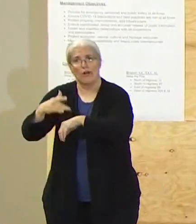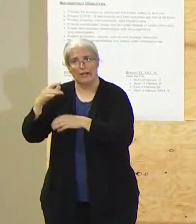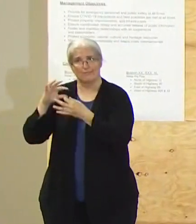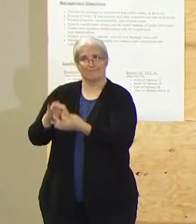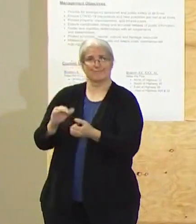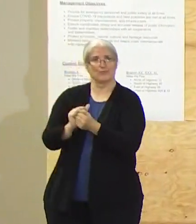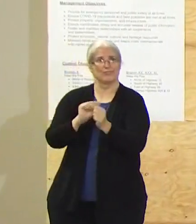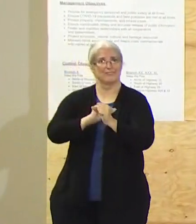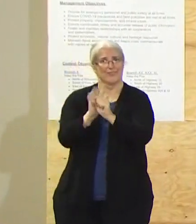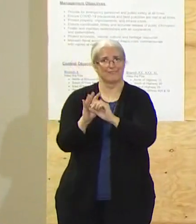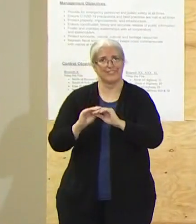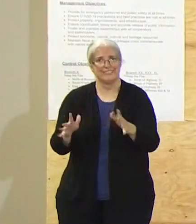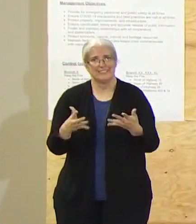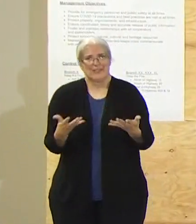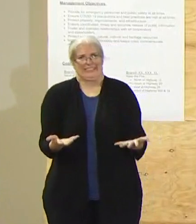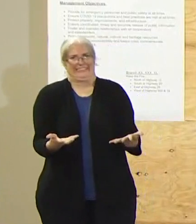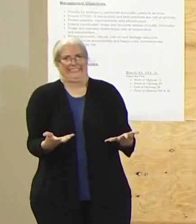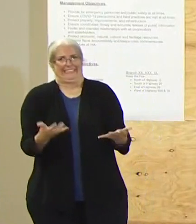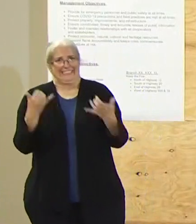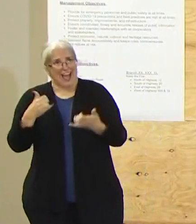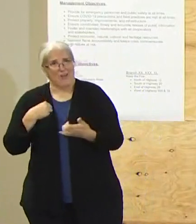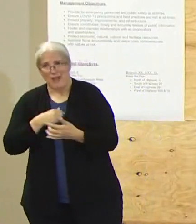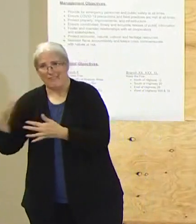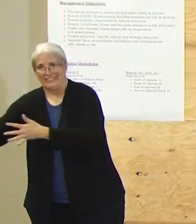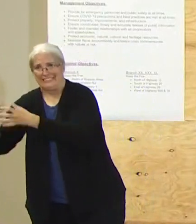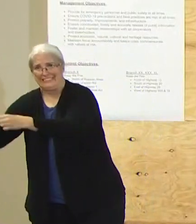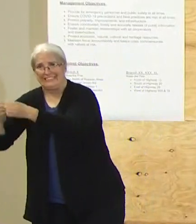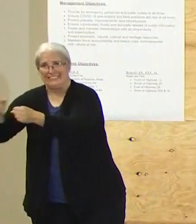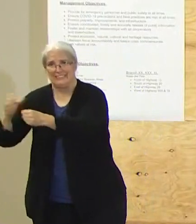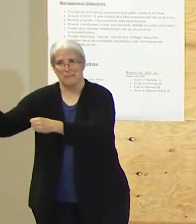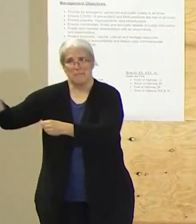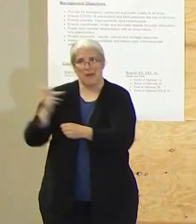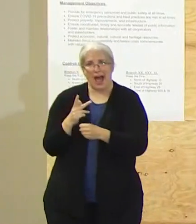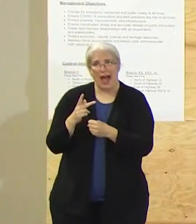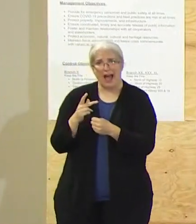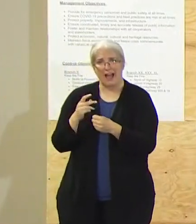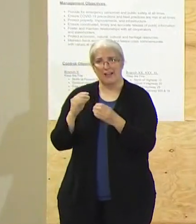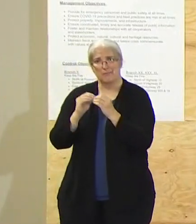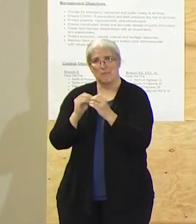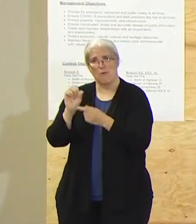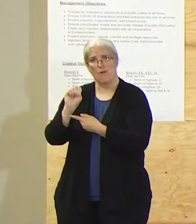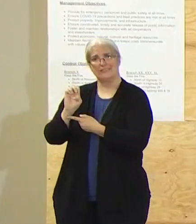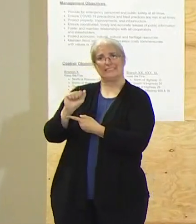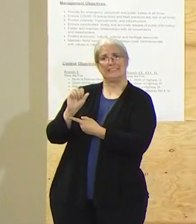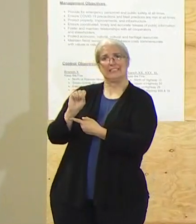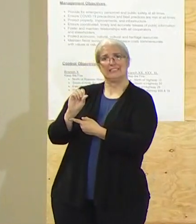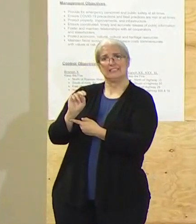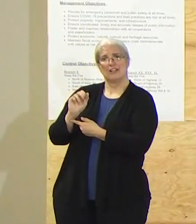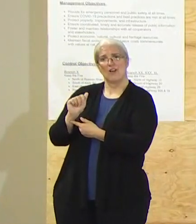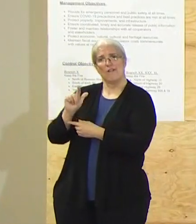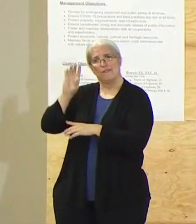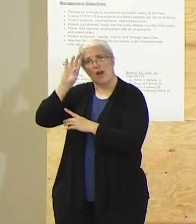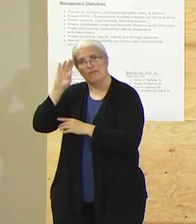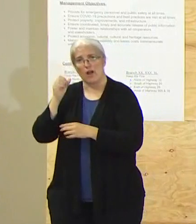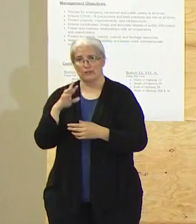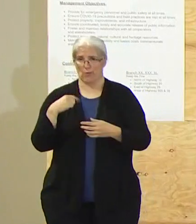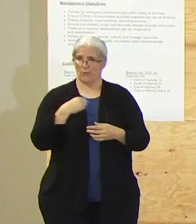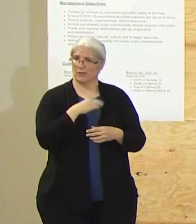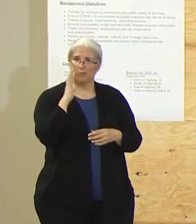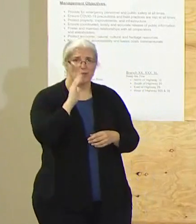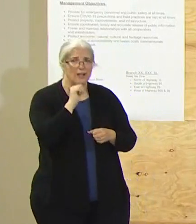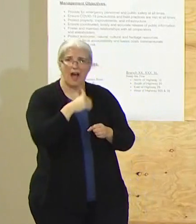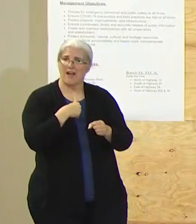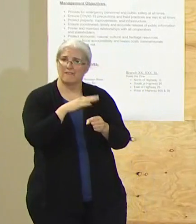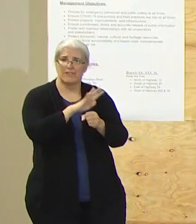backfilled those positions with seasonal firefighters? Are they now operational, or is California short on hand crews because of early release of inmate firefighters?